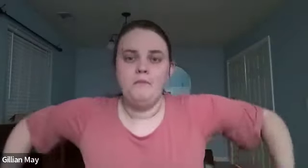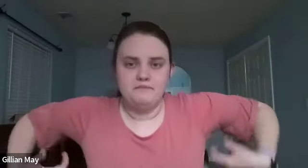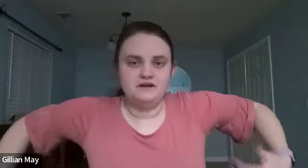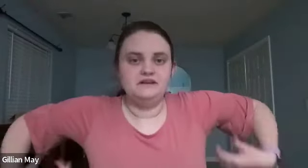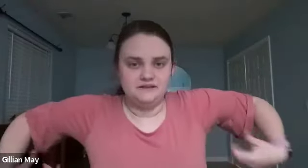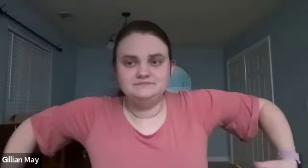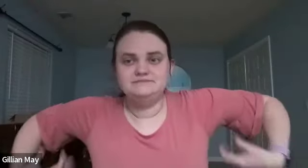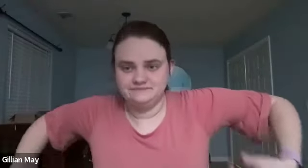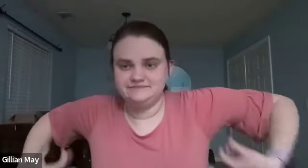monkey.